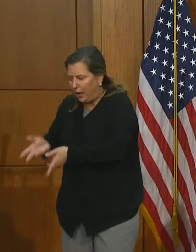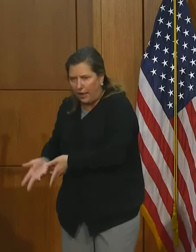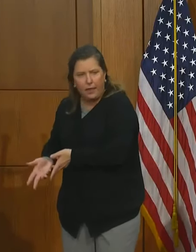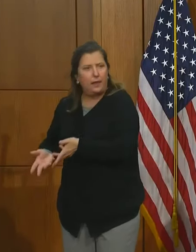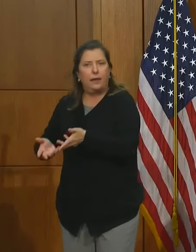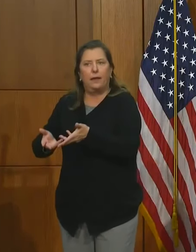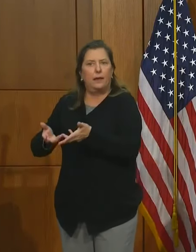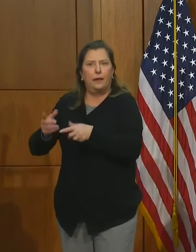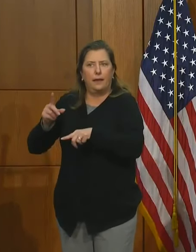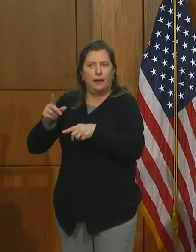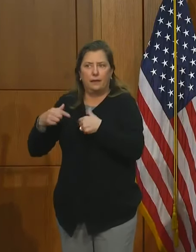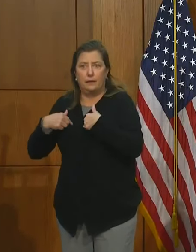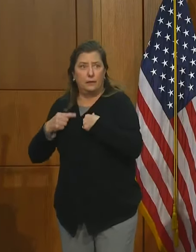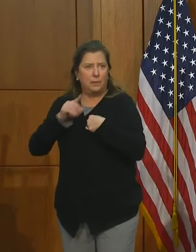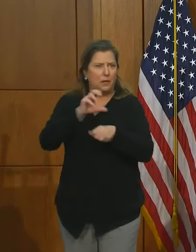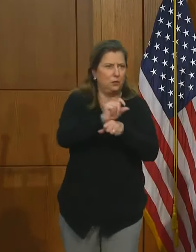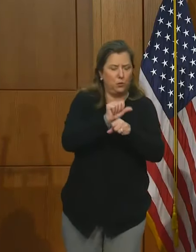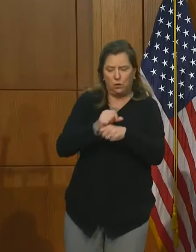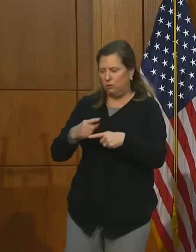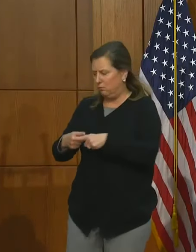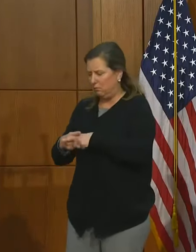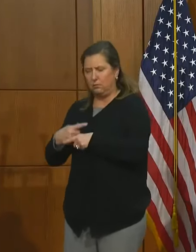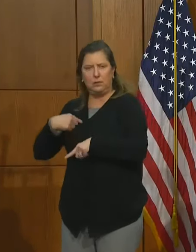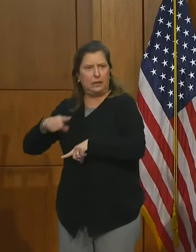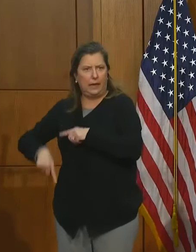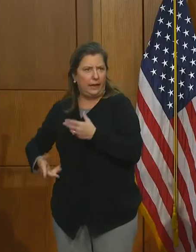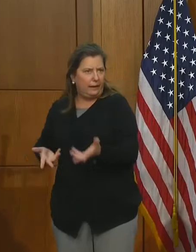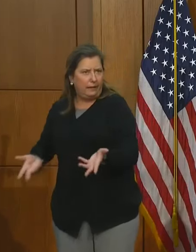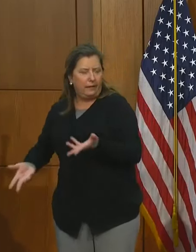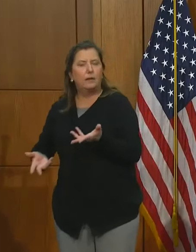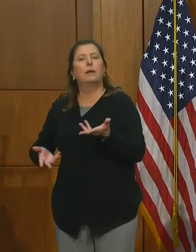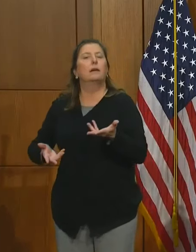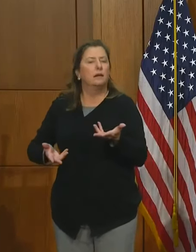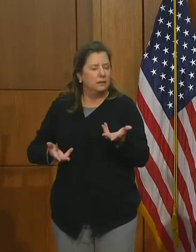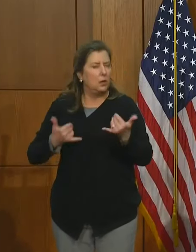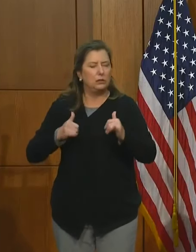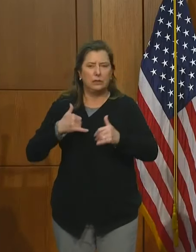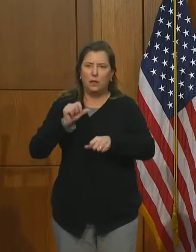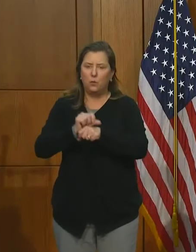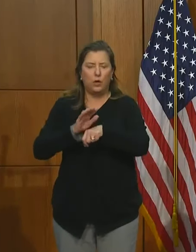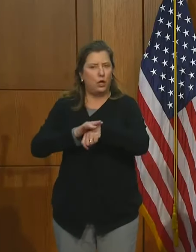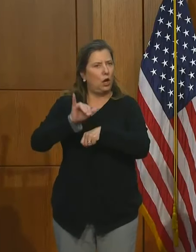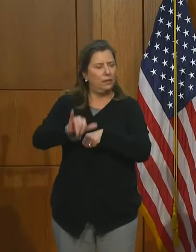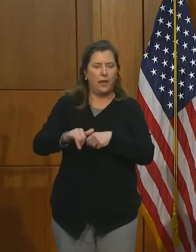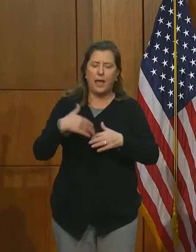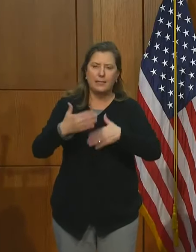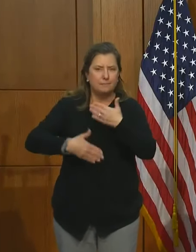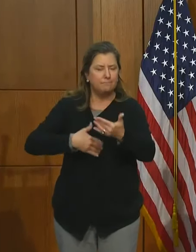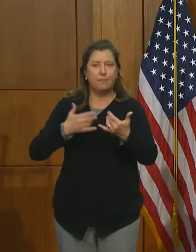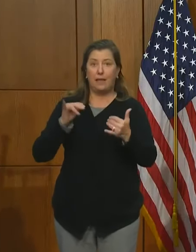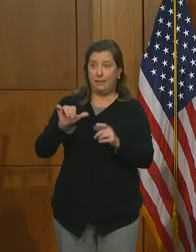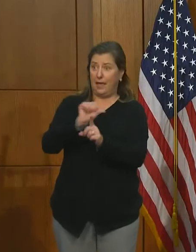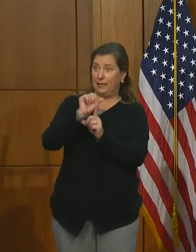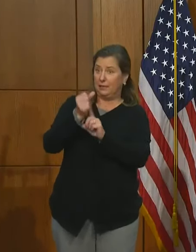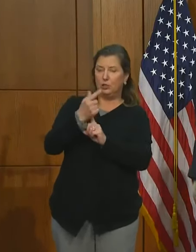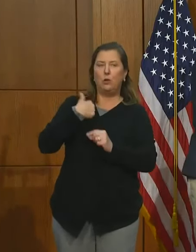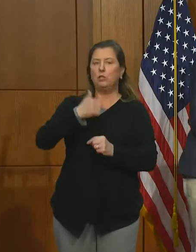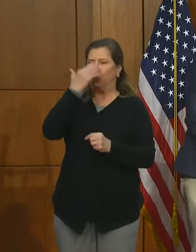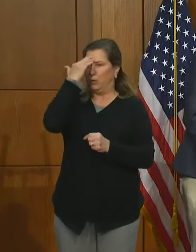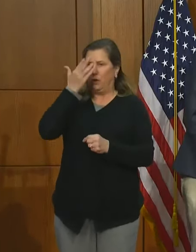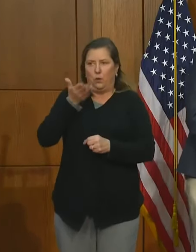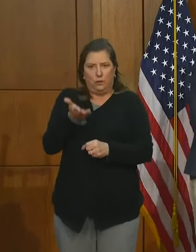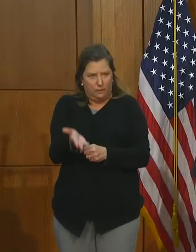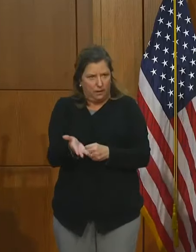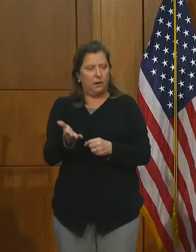somewhere for their child to have a safe situation while they're at work. So it's a work in progress, and it's certainly a situation that we're cognizant